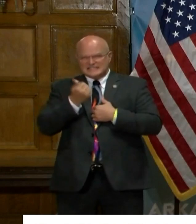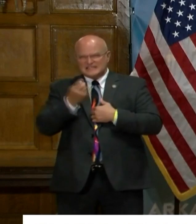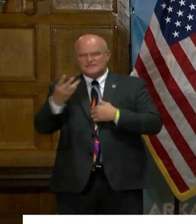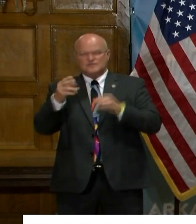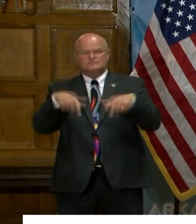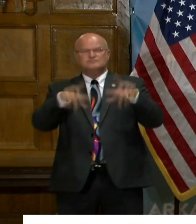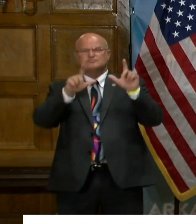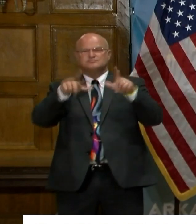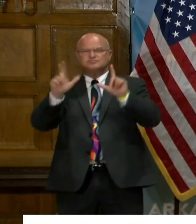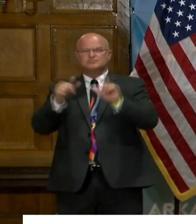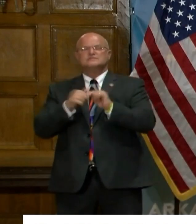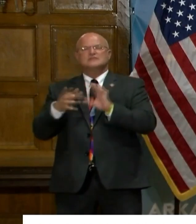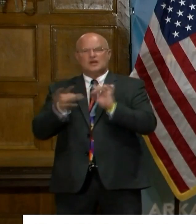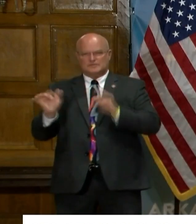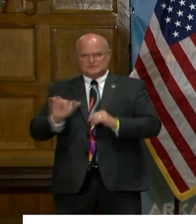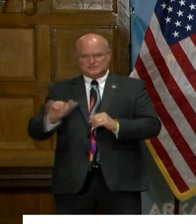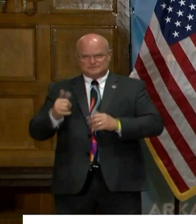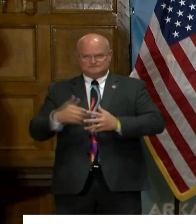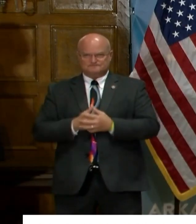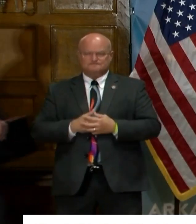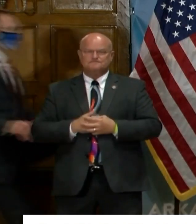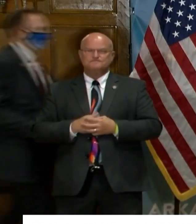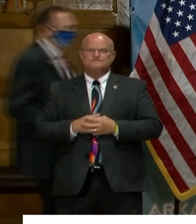couple slides as well as comments.